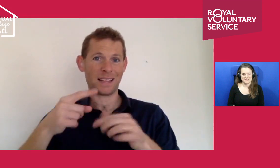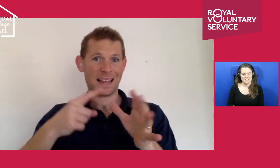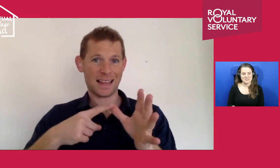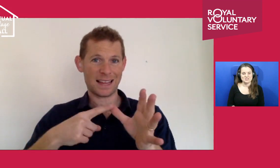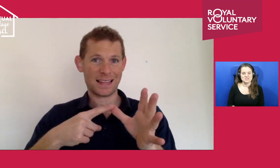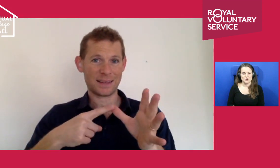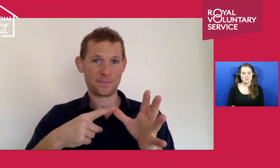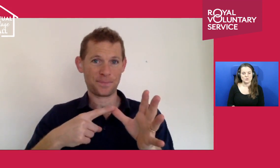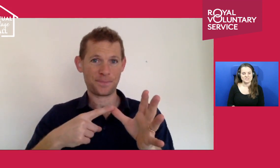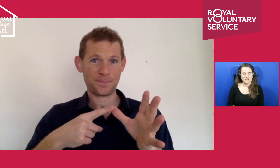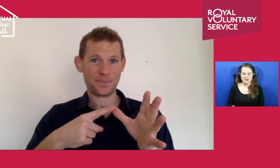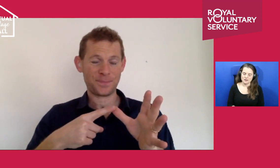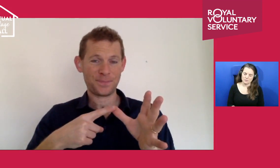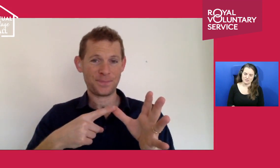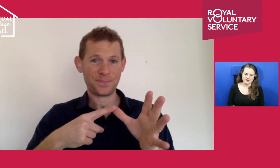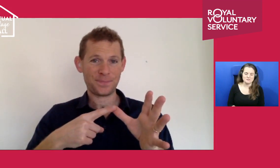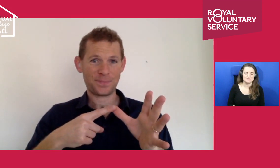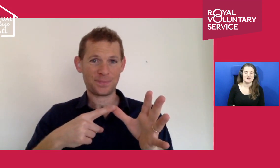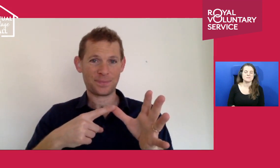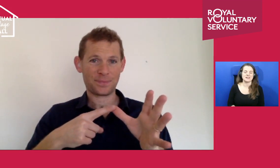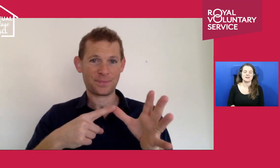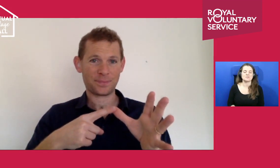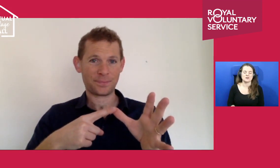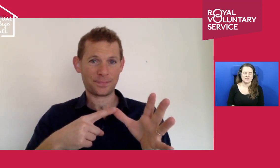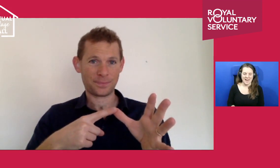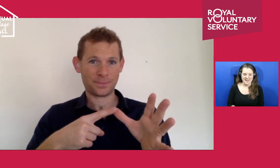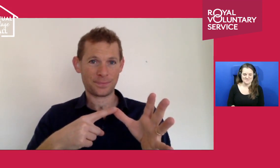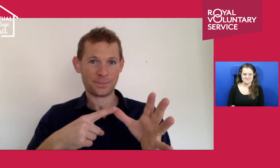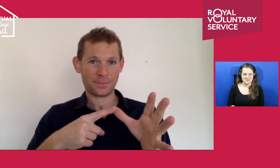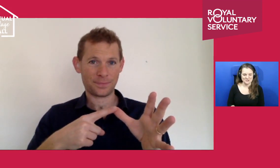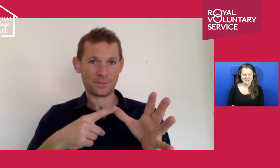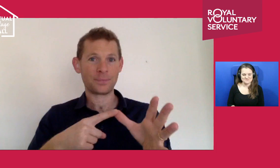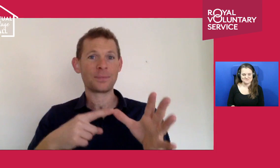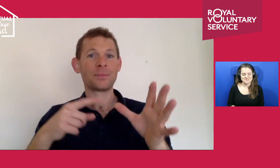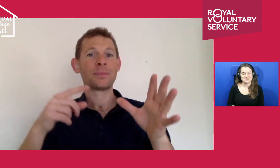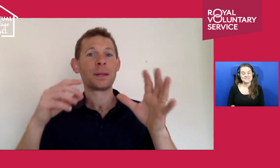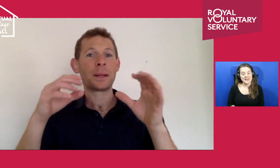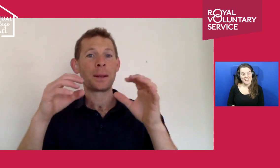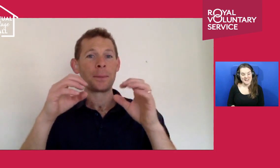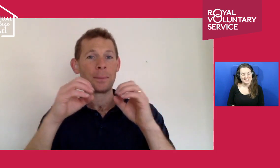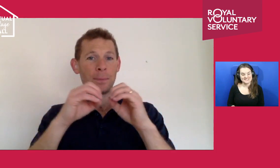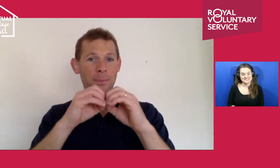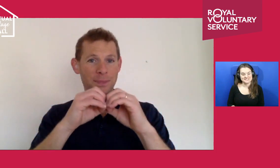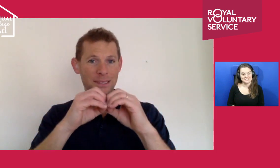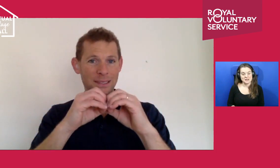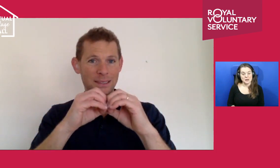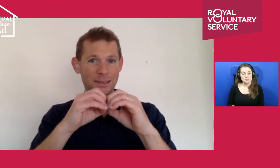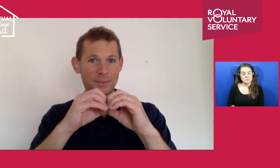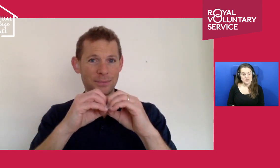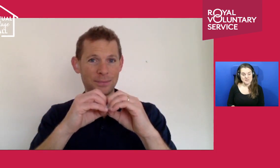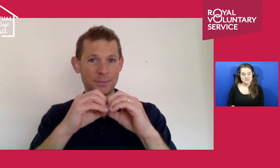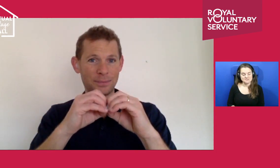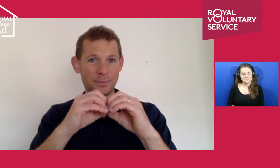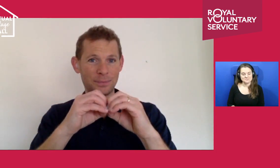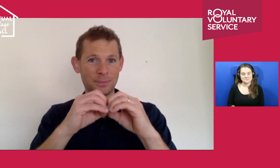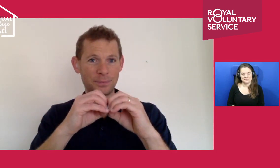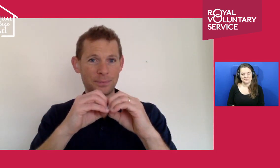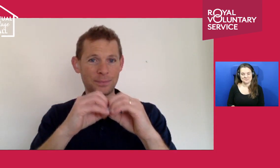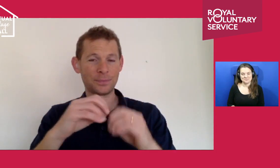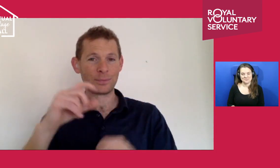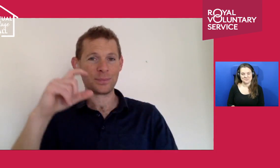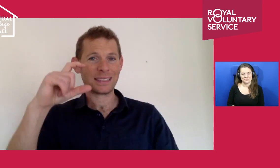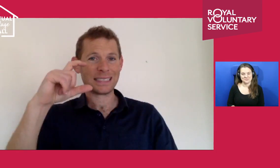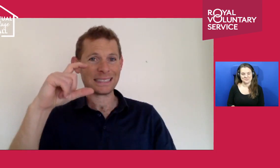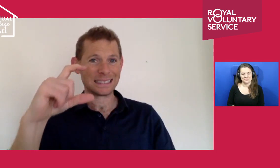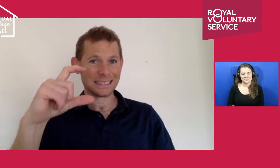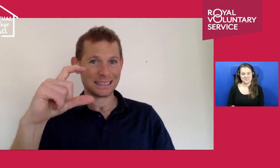Okay. So we'll start from the very beginning, and we'll start with A. All right. So this is A. B,